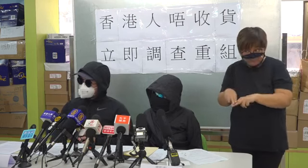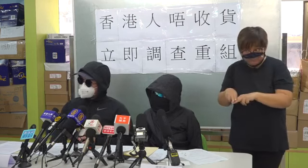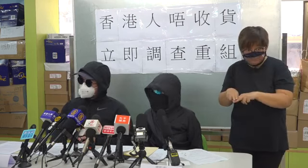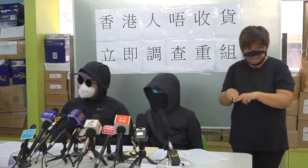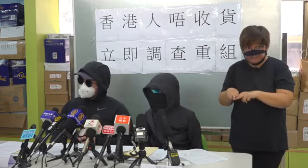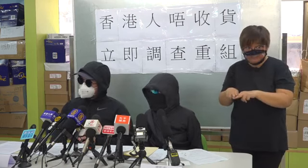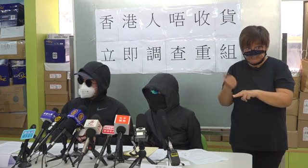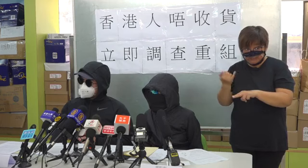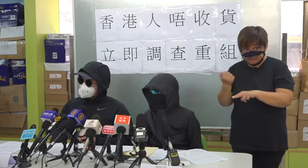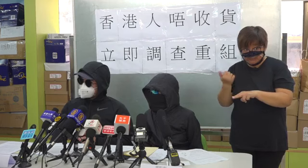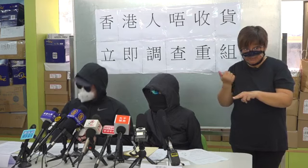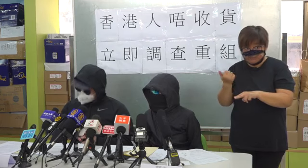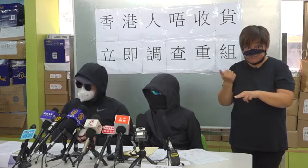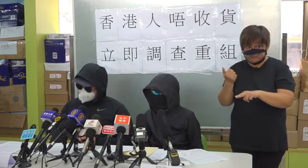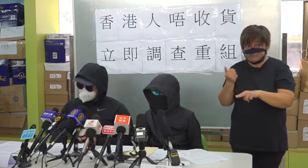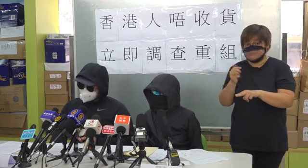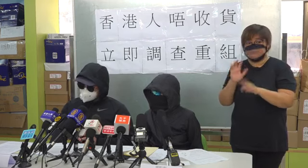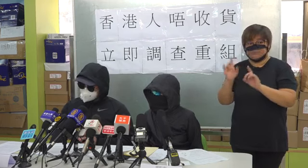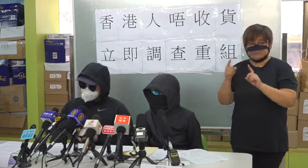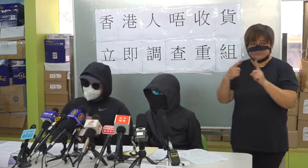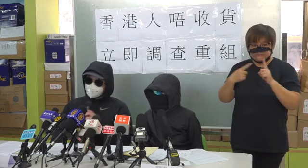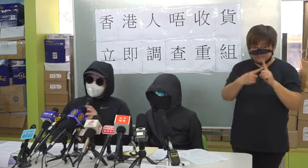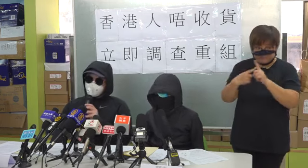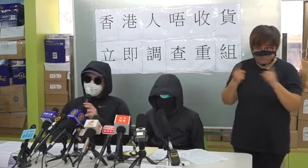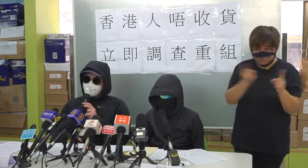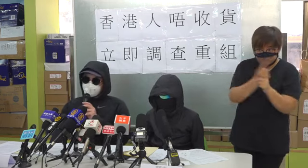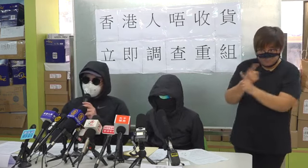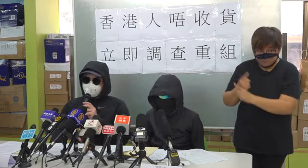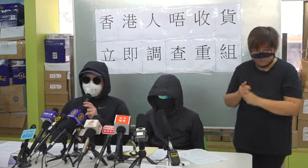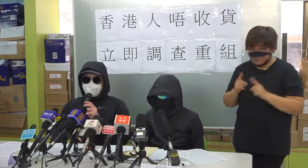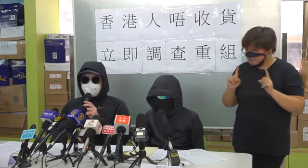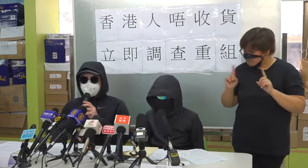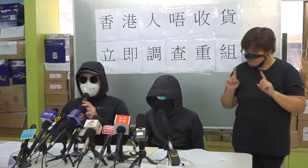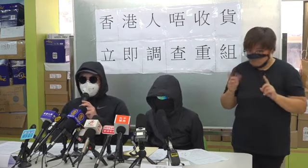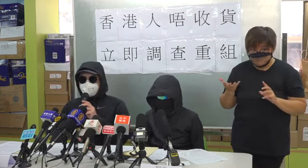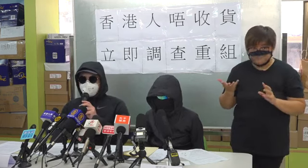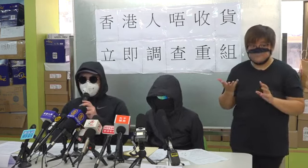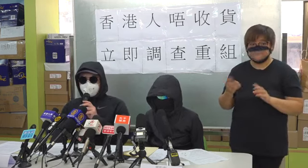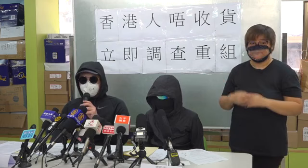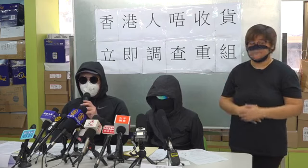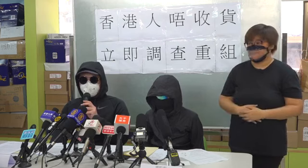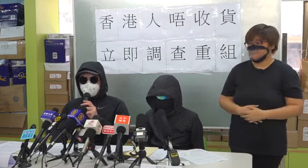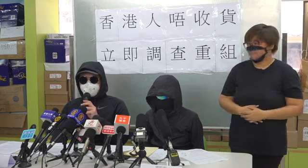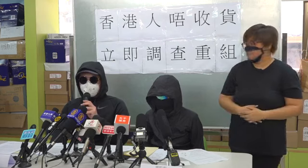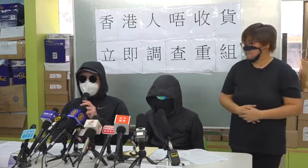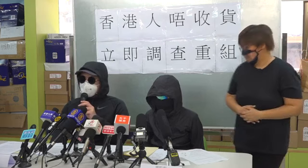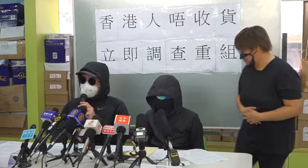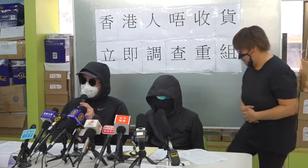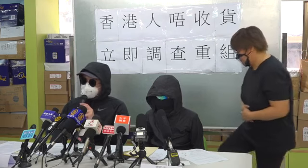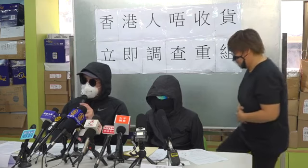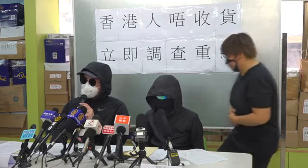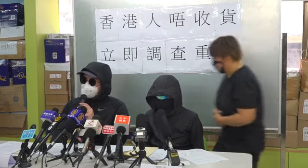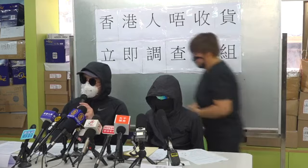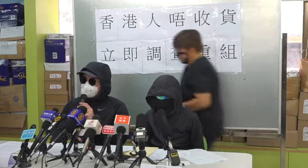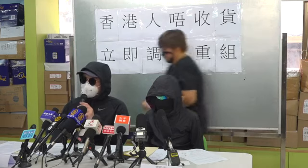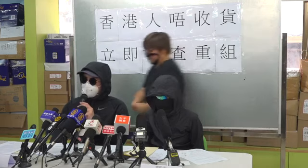try to change the composition of the police force? Thank you for the question, which is regarding our reference